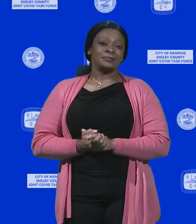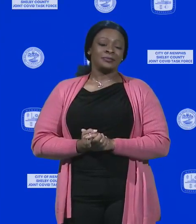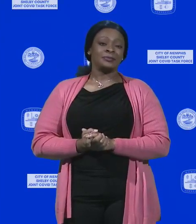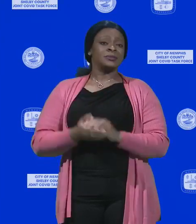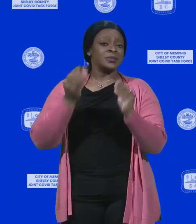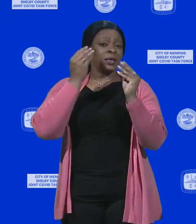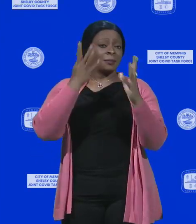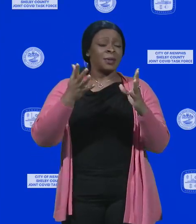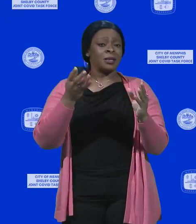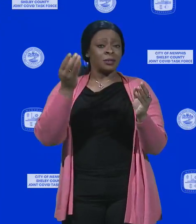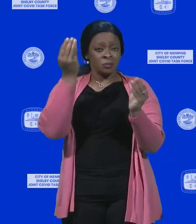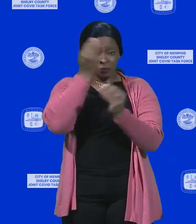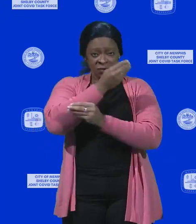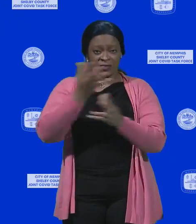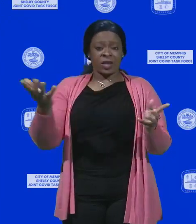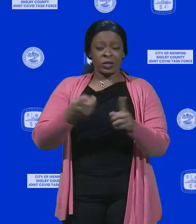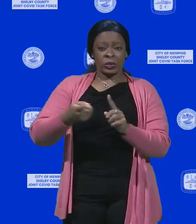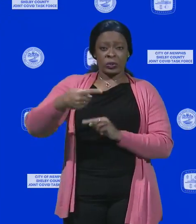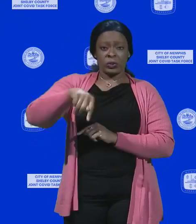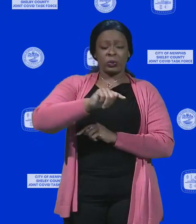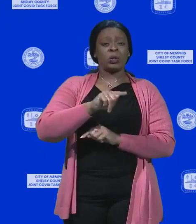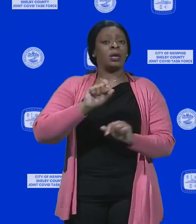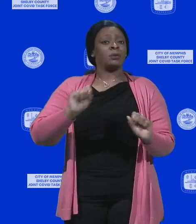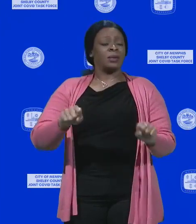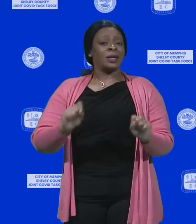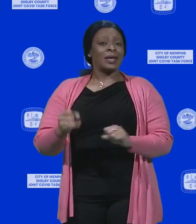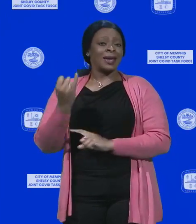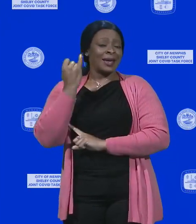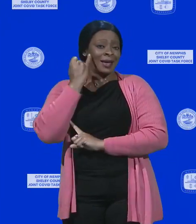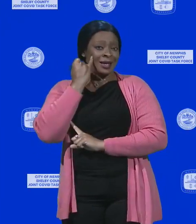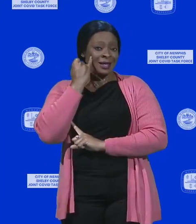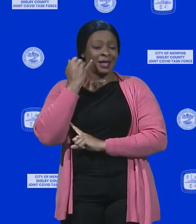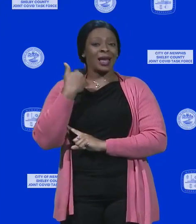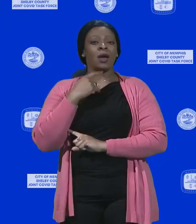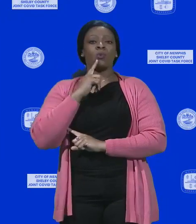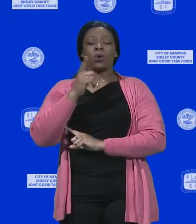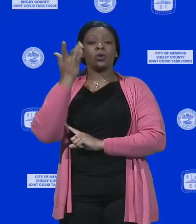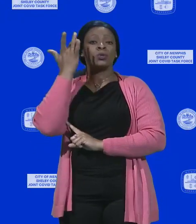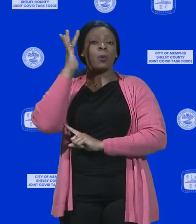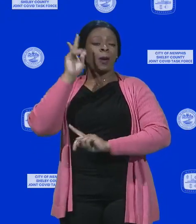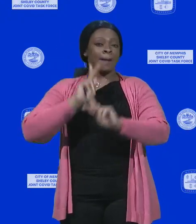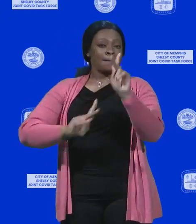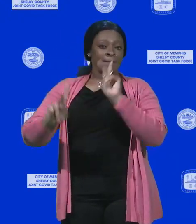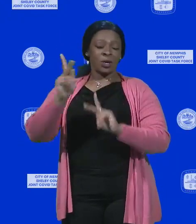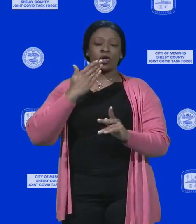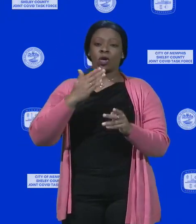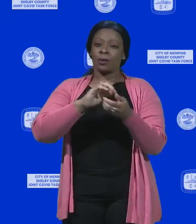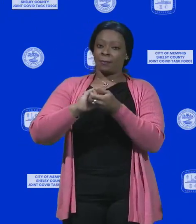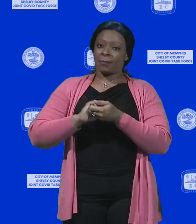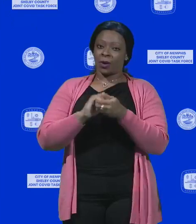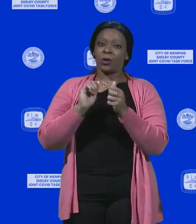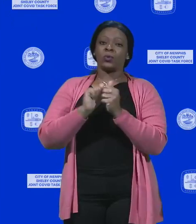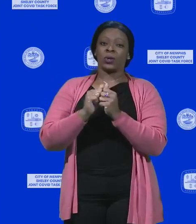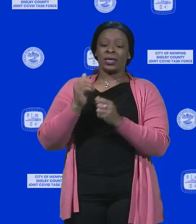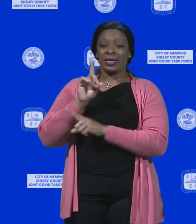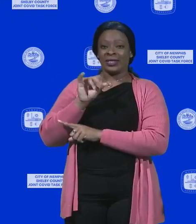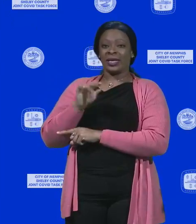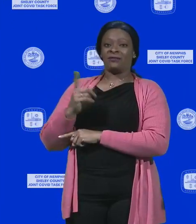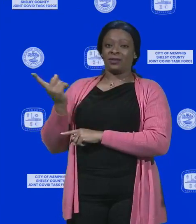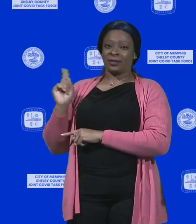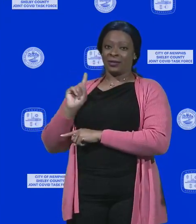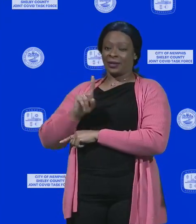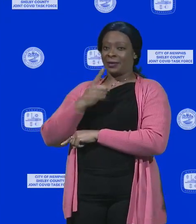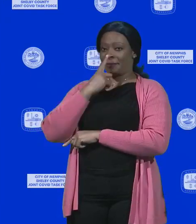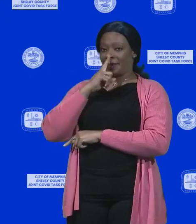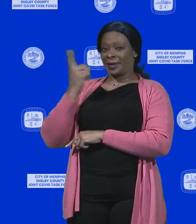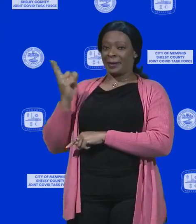the information we give you is only possible when we have really smart people and good partners to deliver that. So David, would you mind